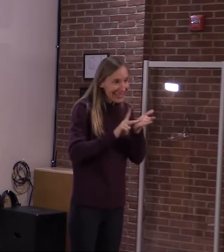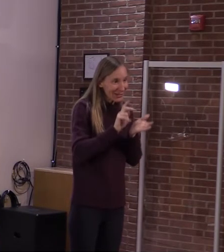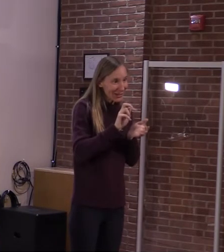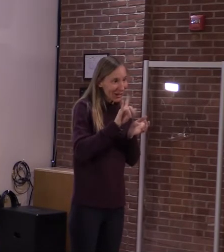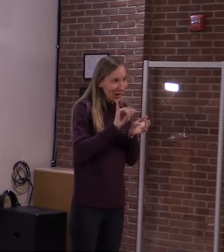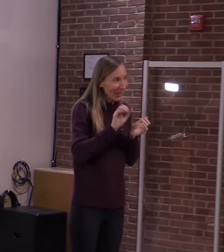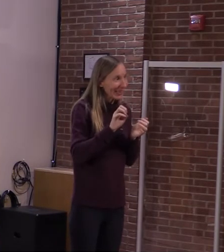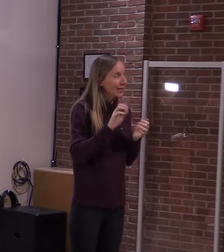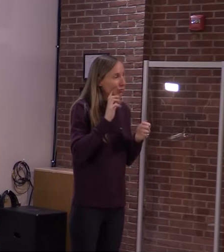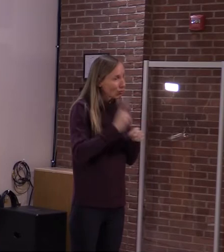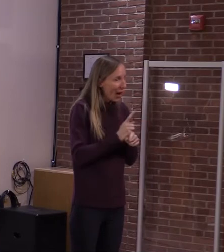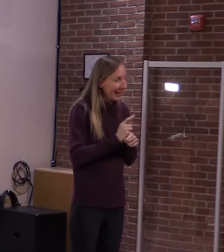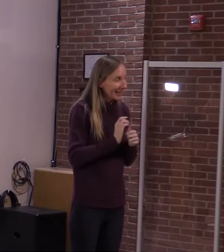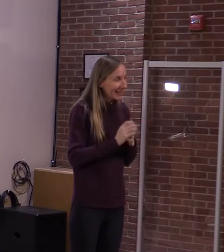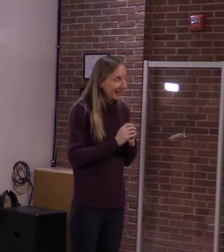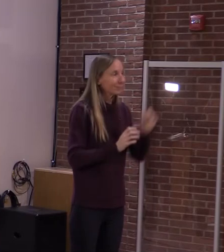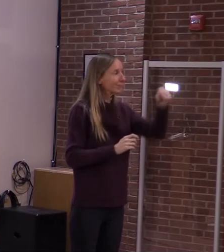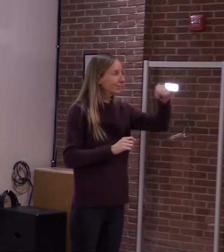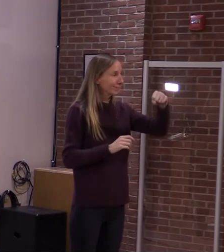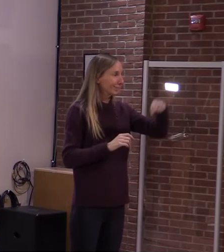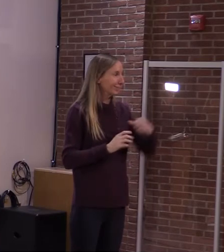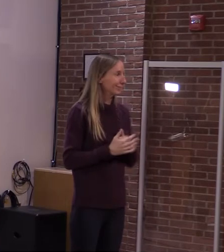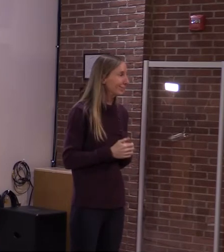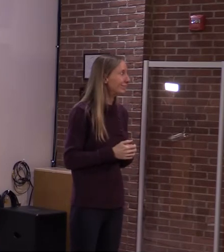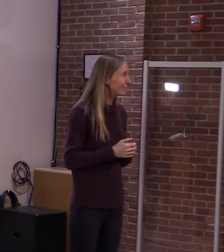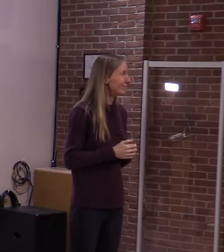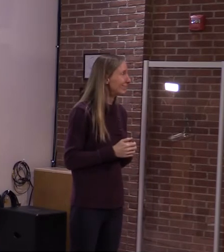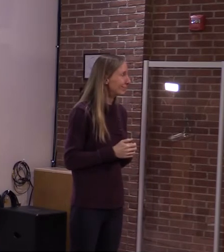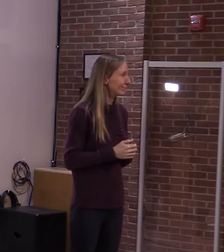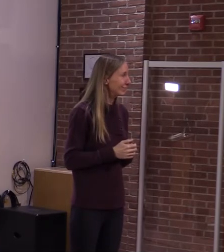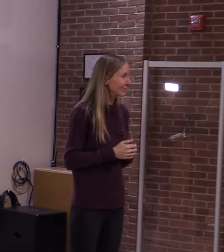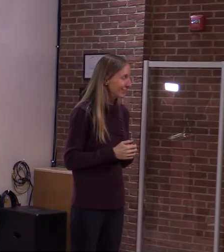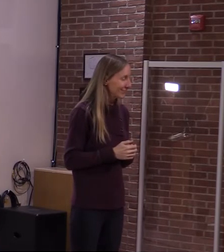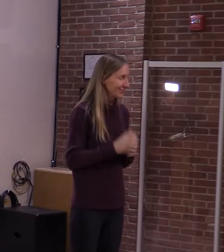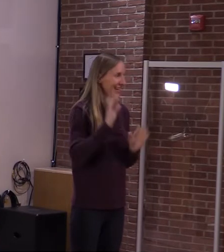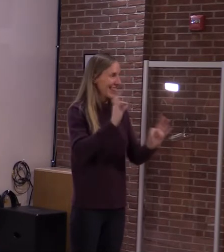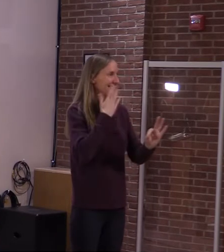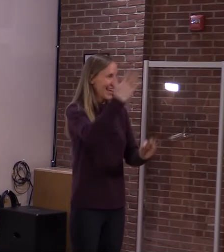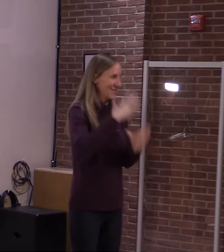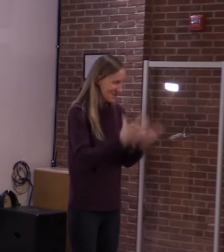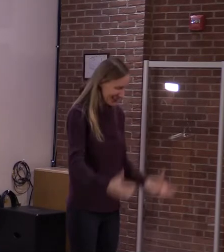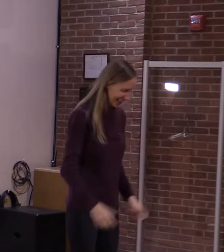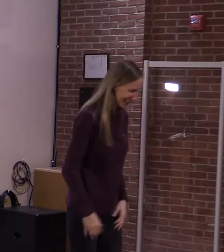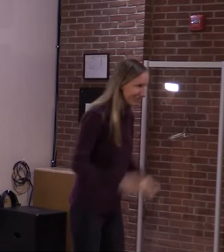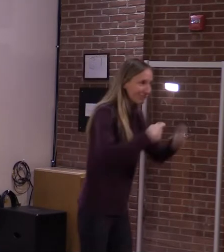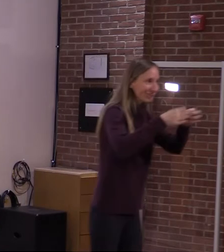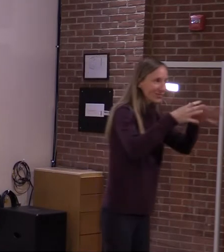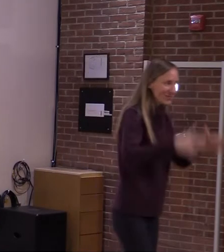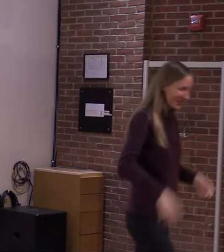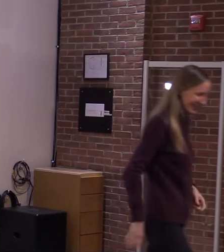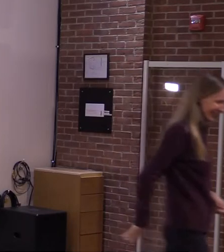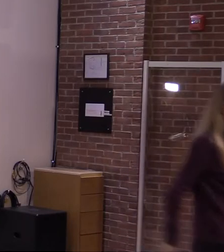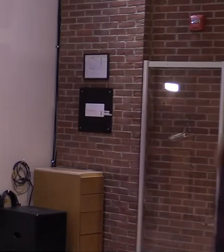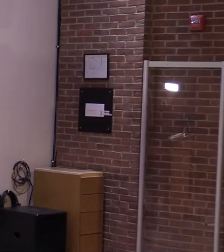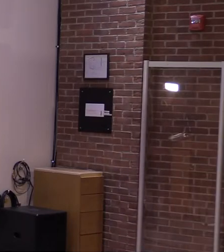Curley? You sure do. Great, thank you very much.